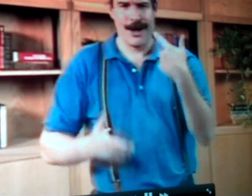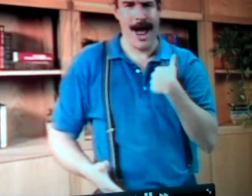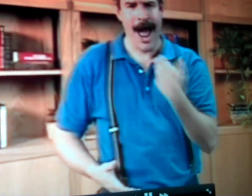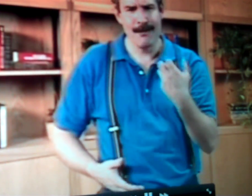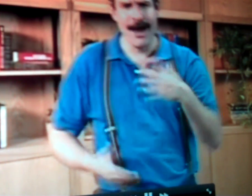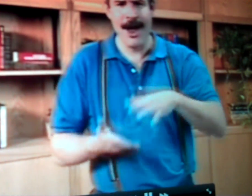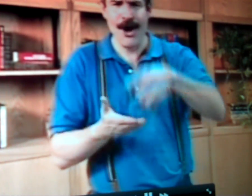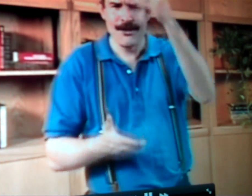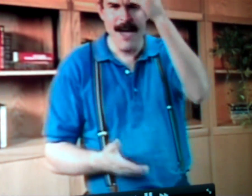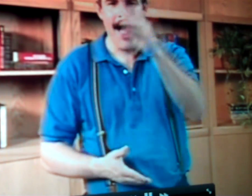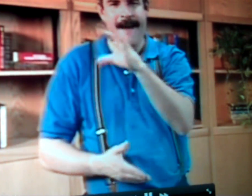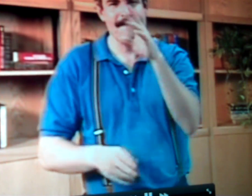that, and